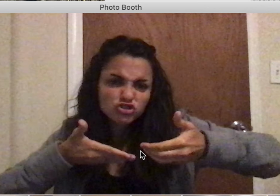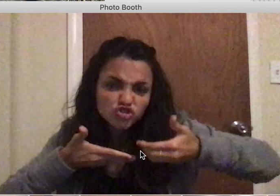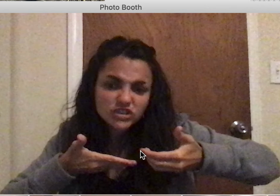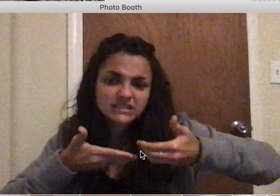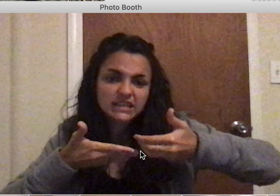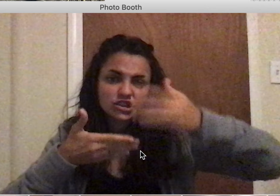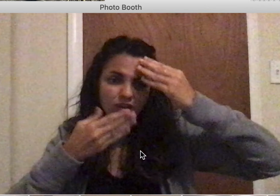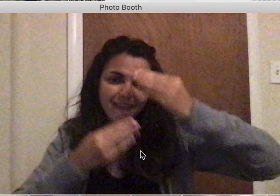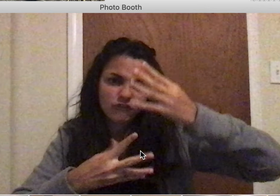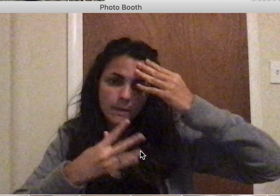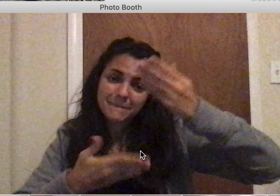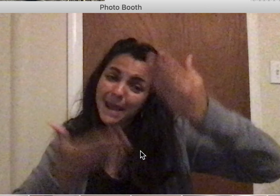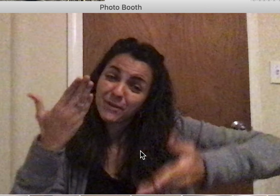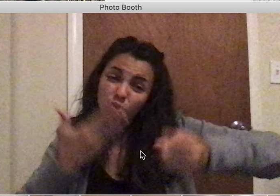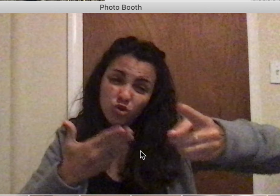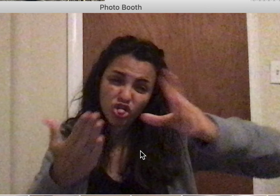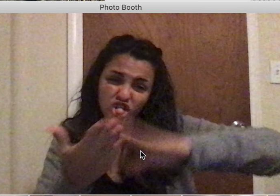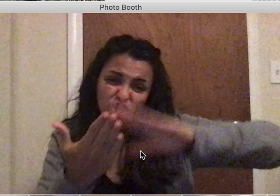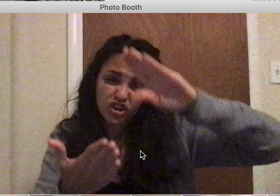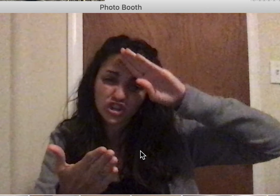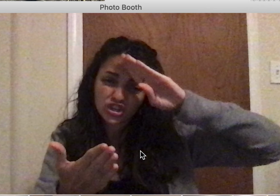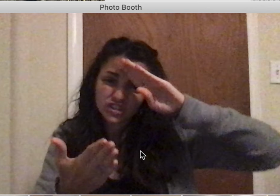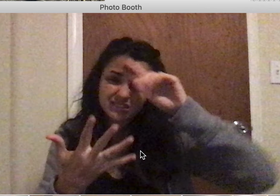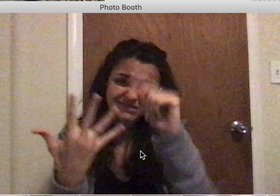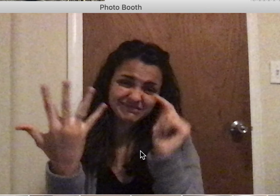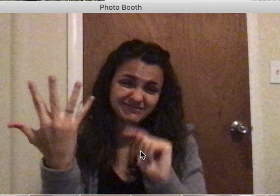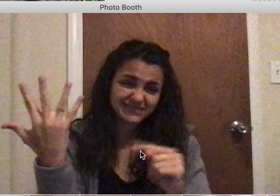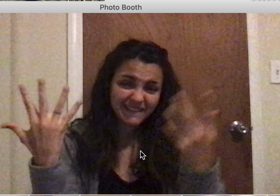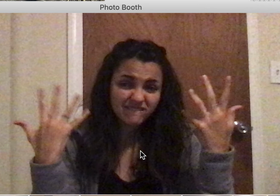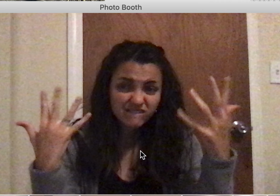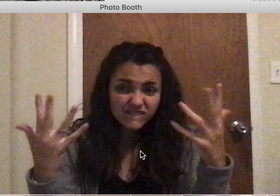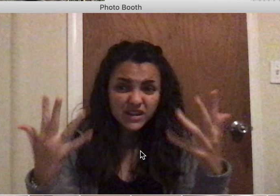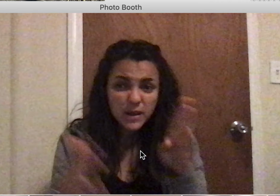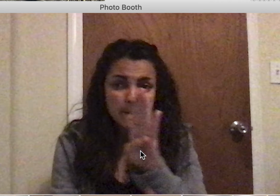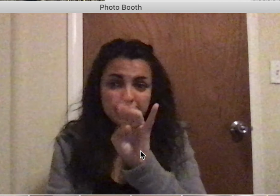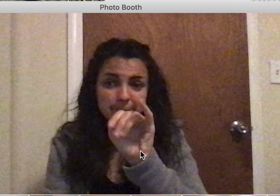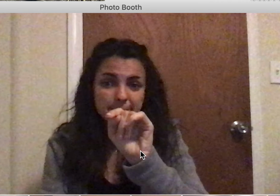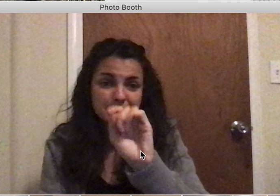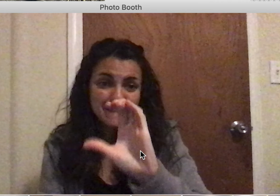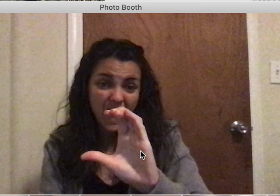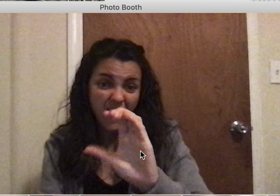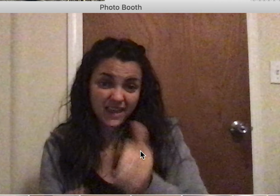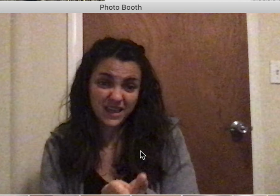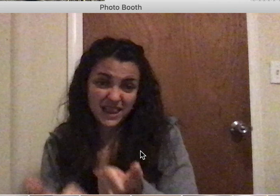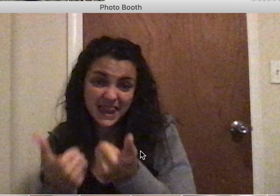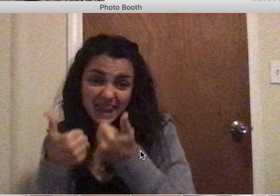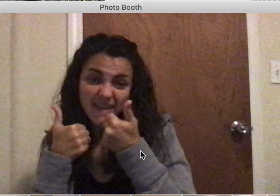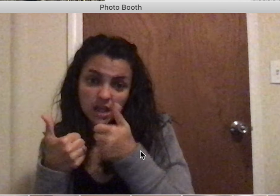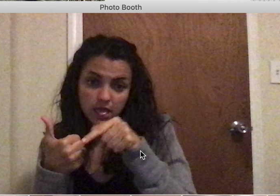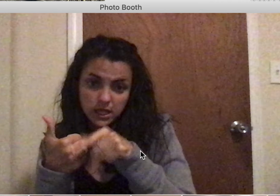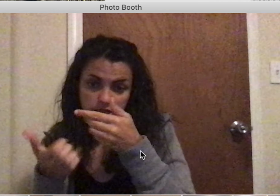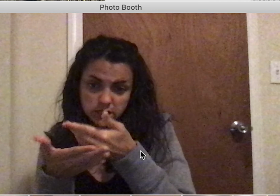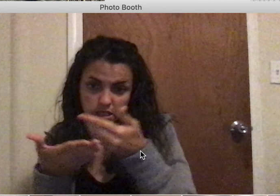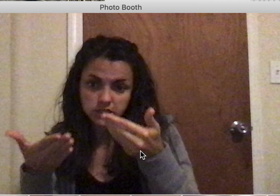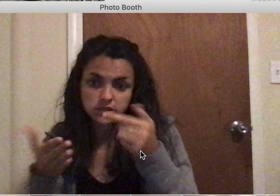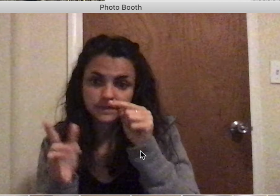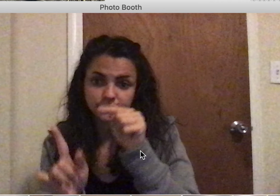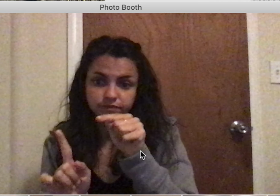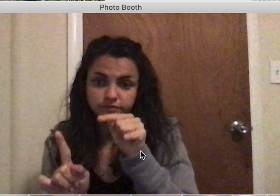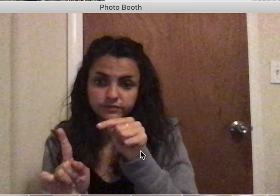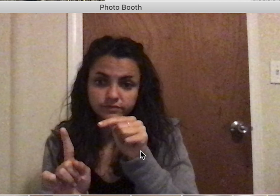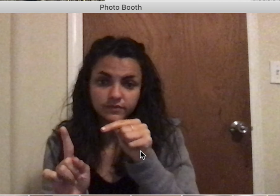earth science. Biotic factors are living. So for example, if you look at this picture here,